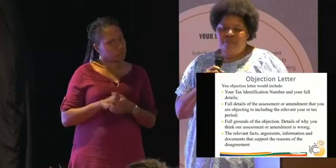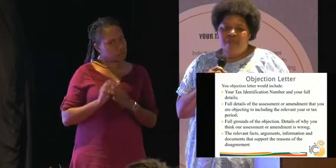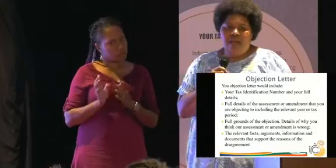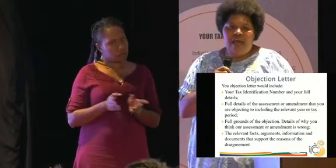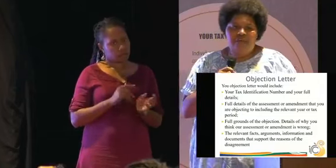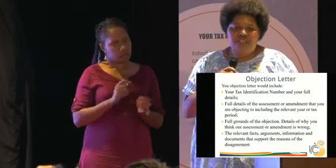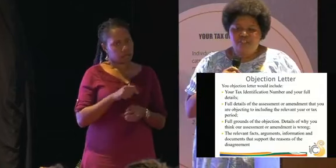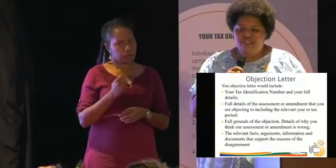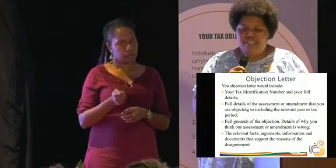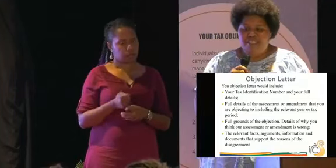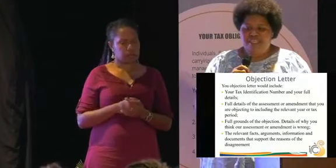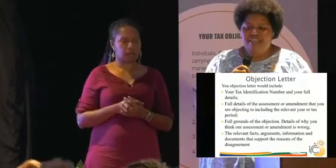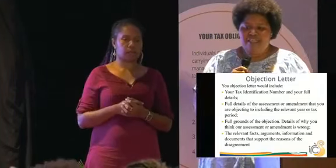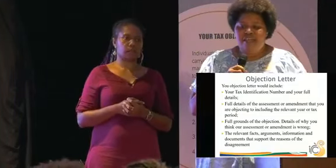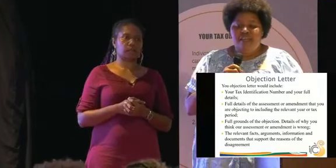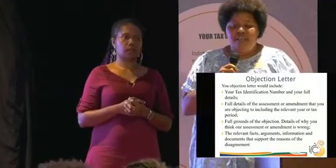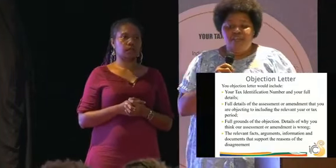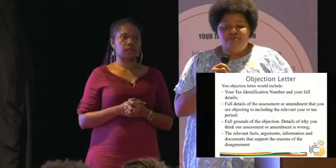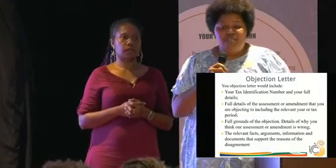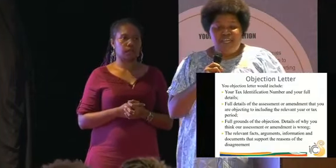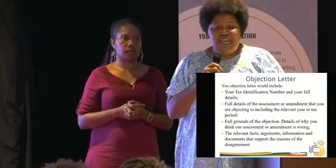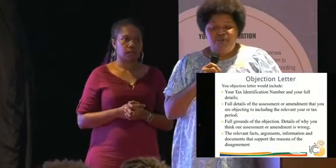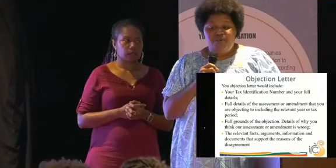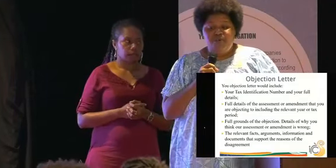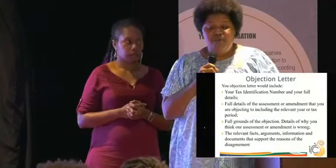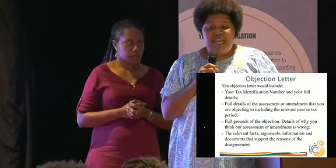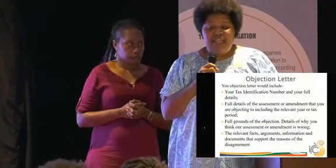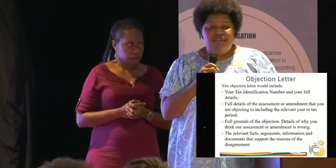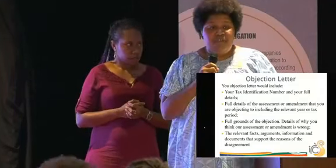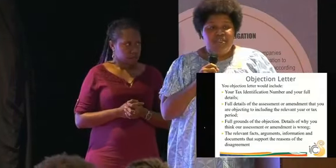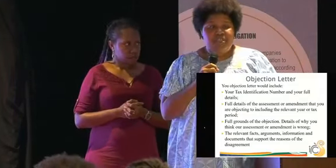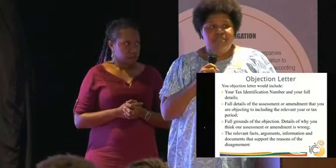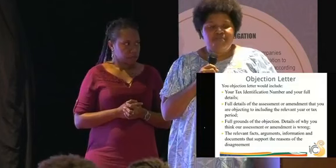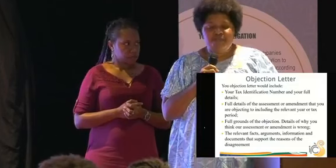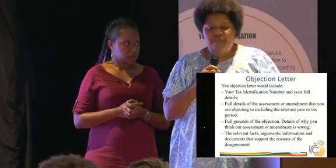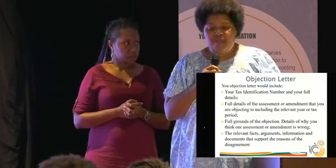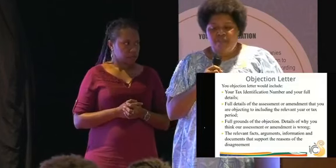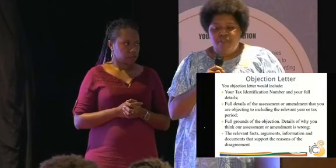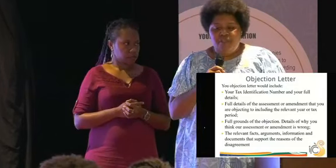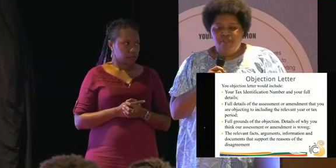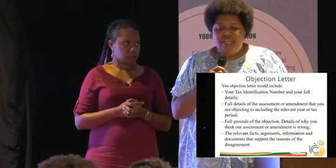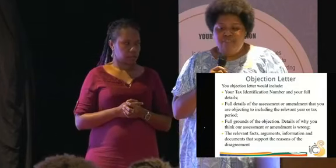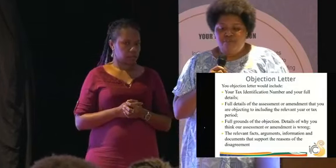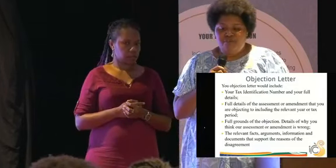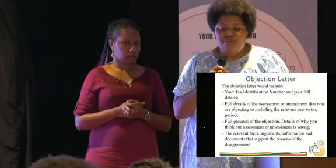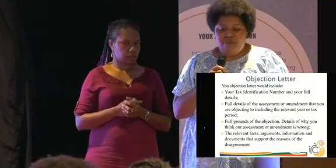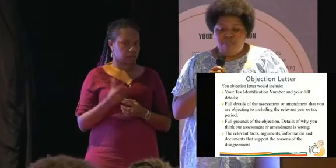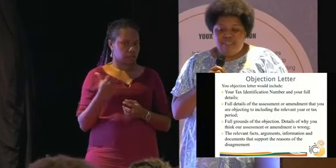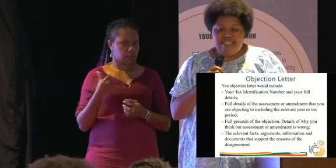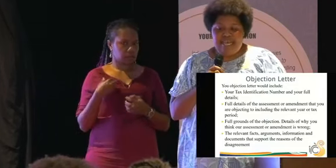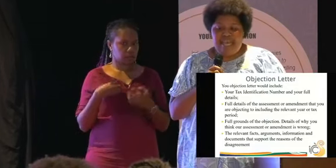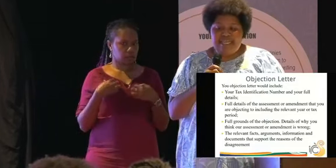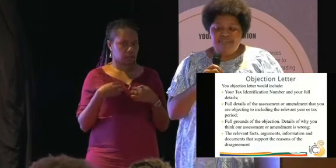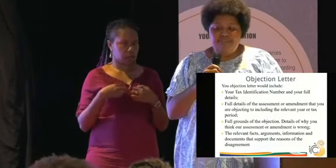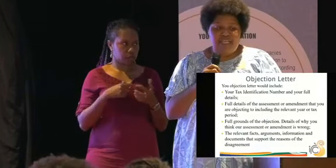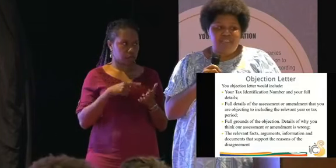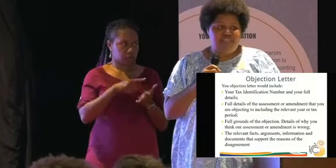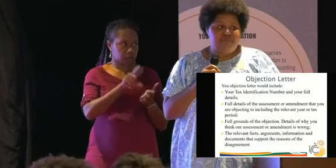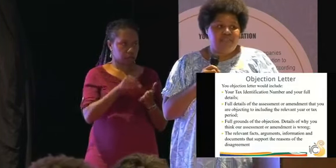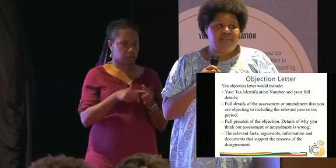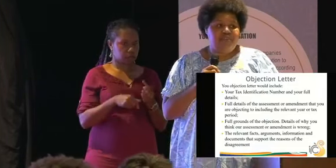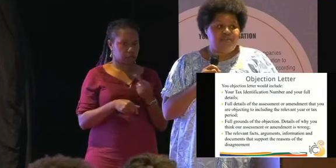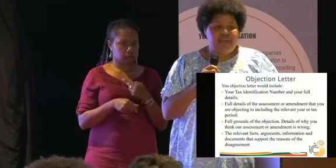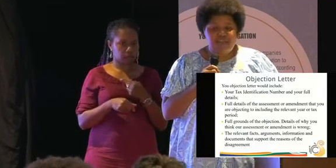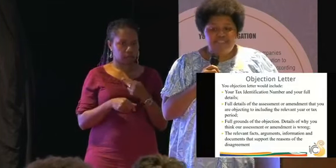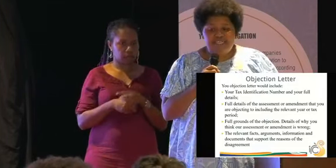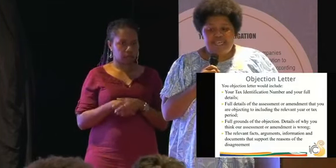So, how does your objection letter would look like? First, you need your tax identification